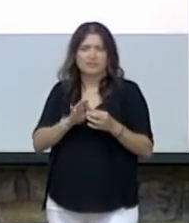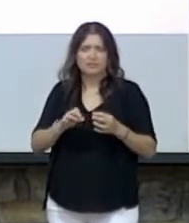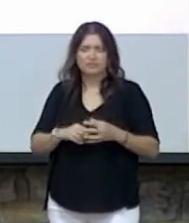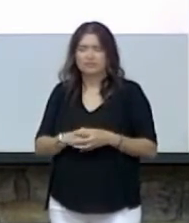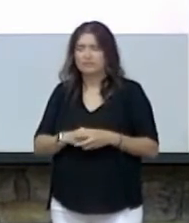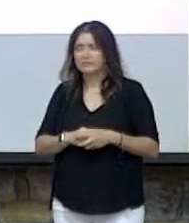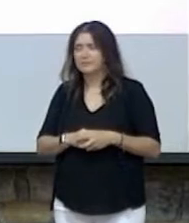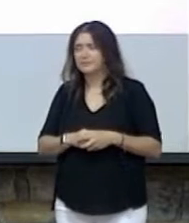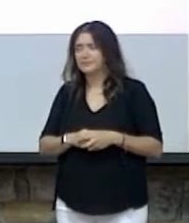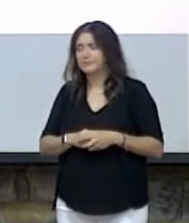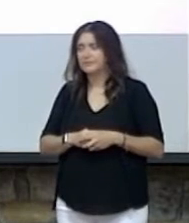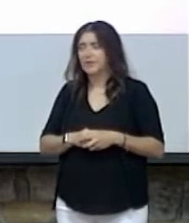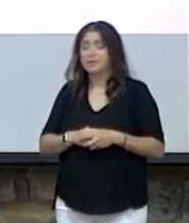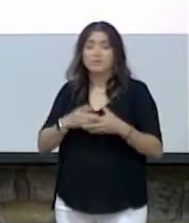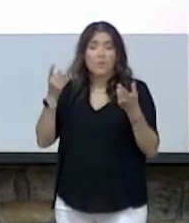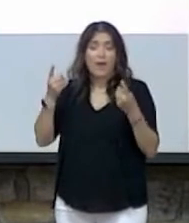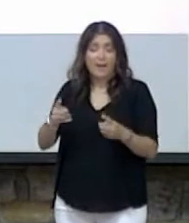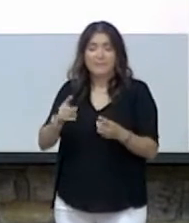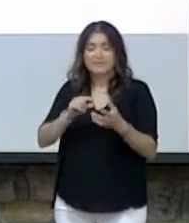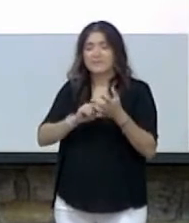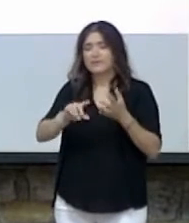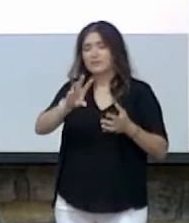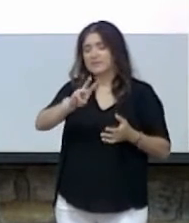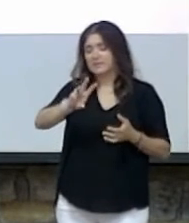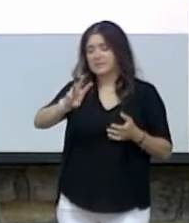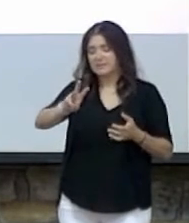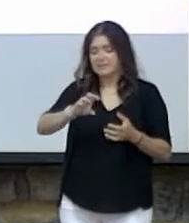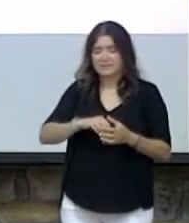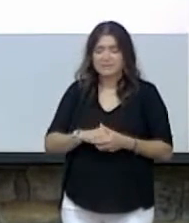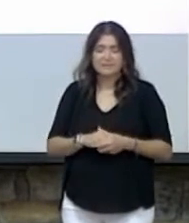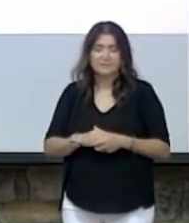And here's ultimately what happens in verse 66.